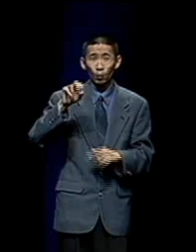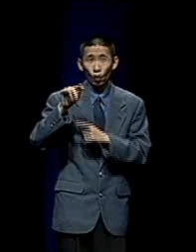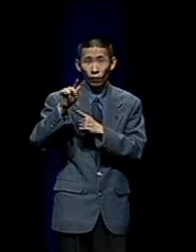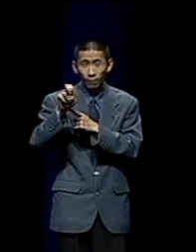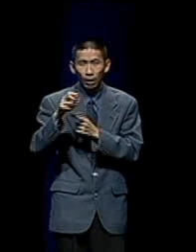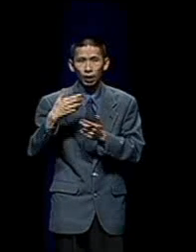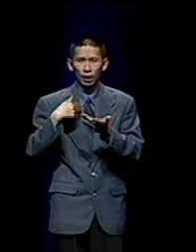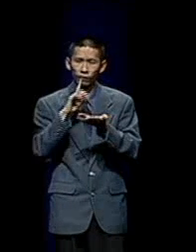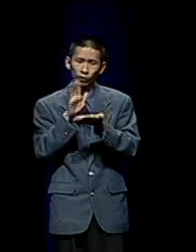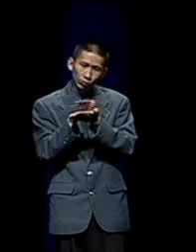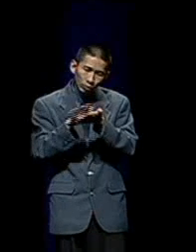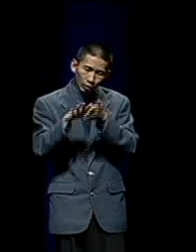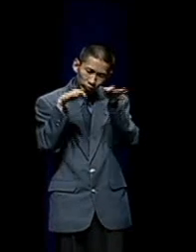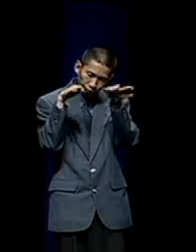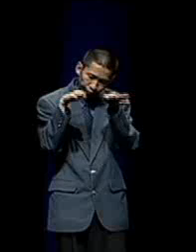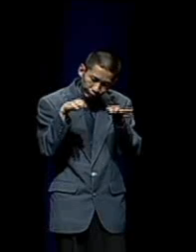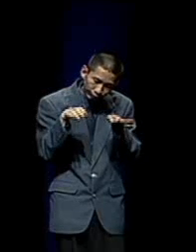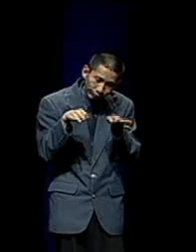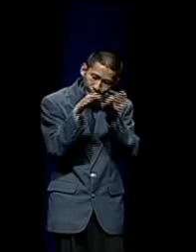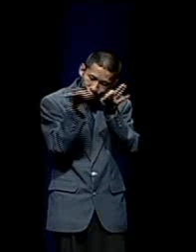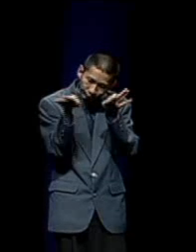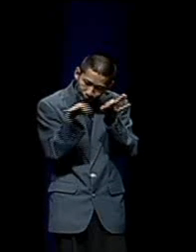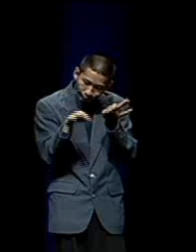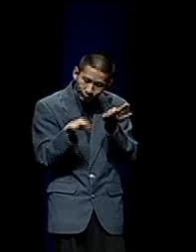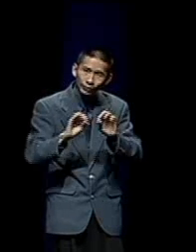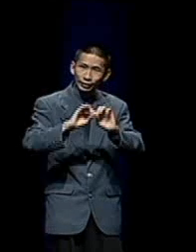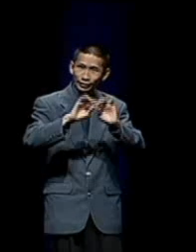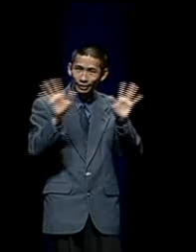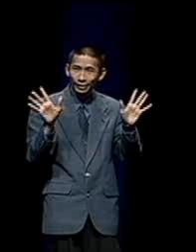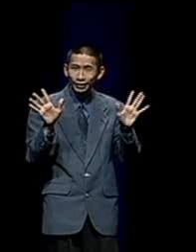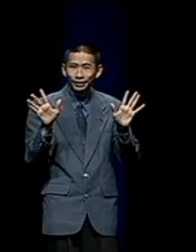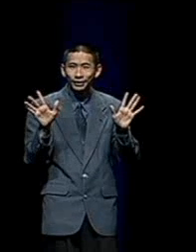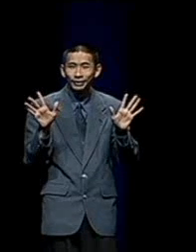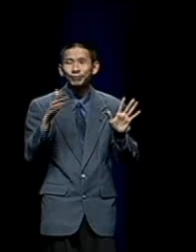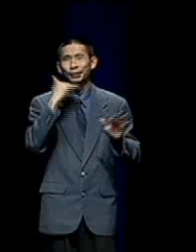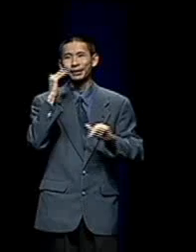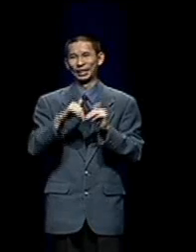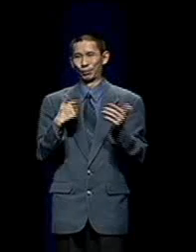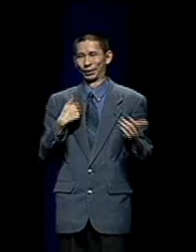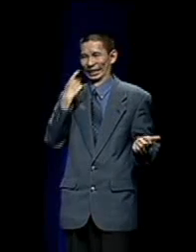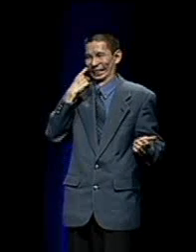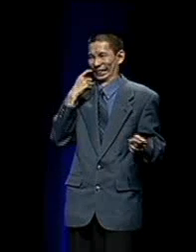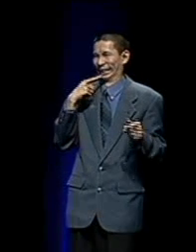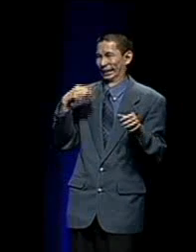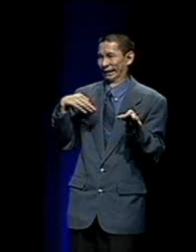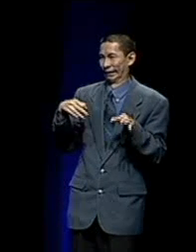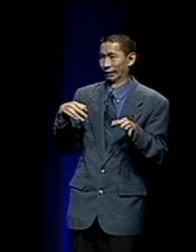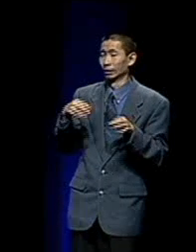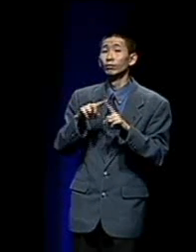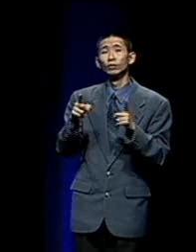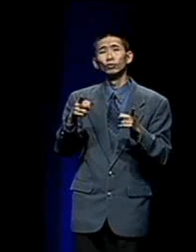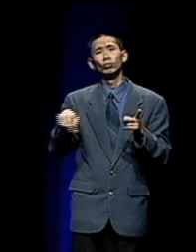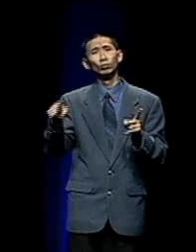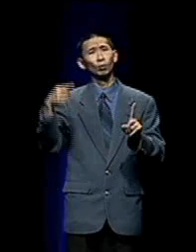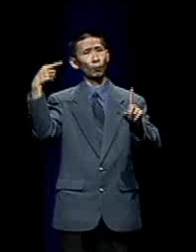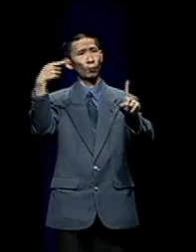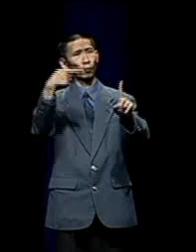the scoring committee drafted, which is much more eloquent than I, but I think you get the idea that they can do the